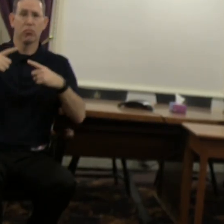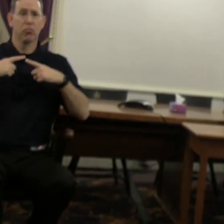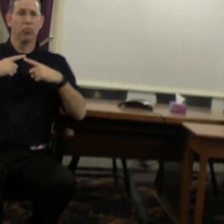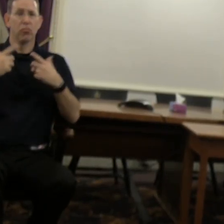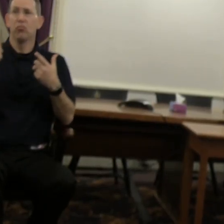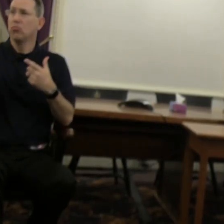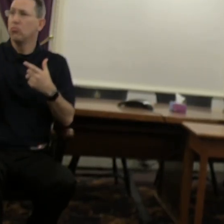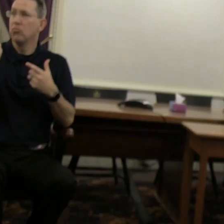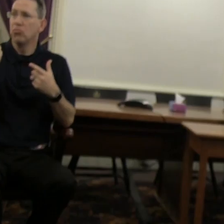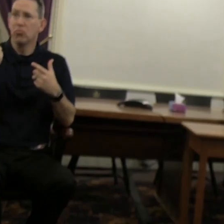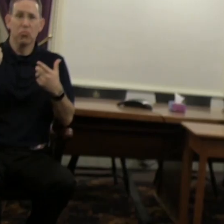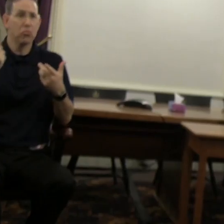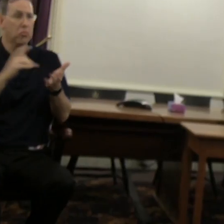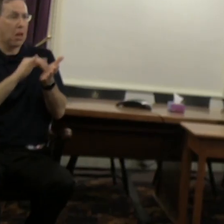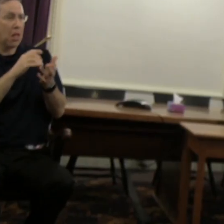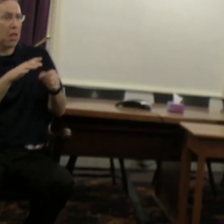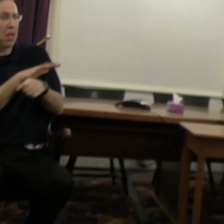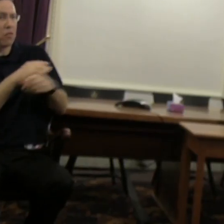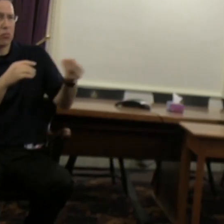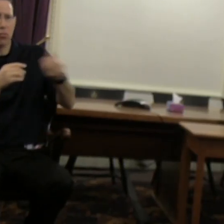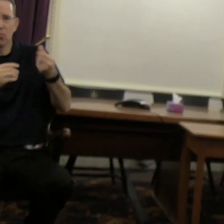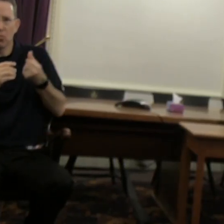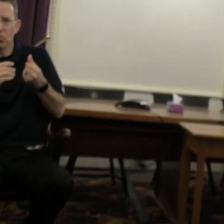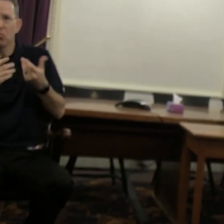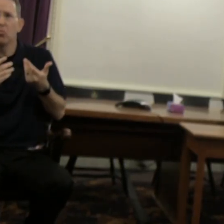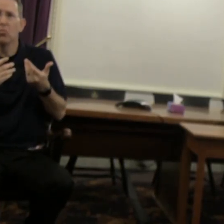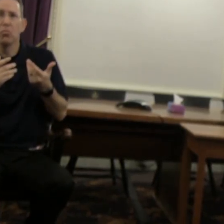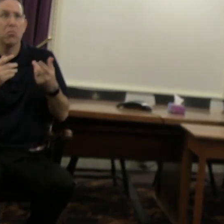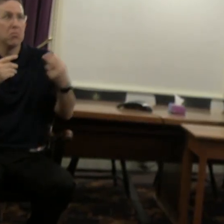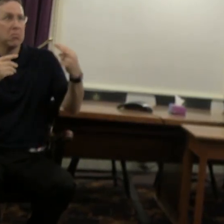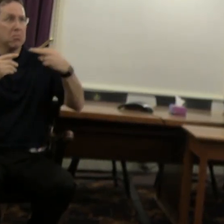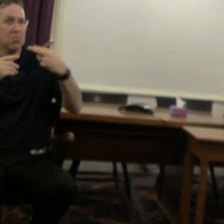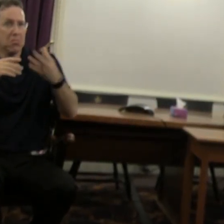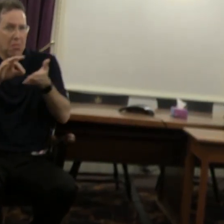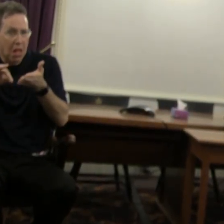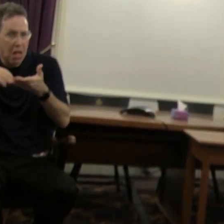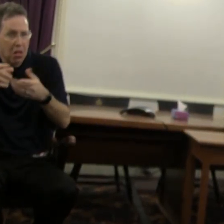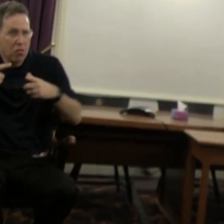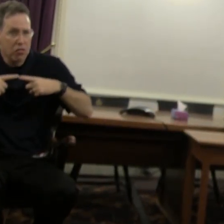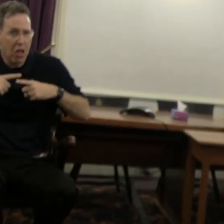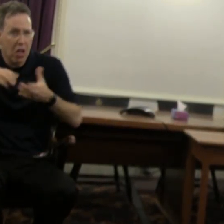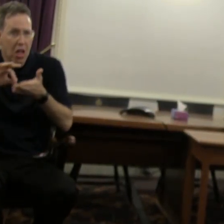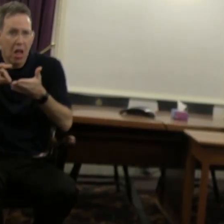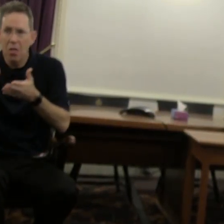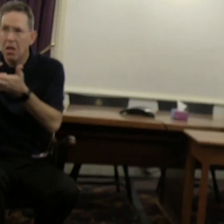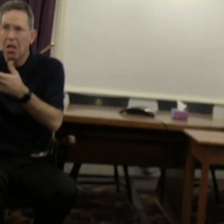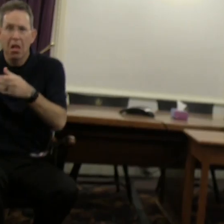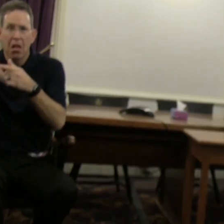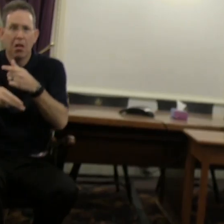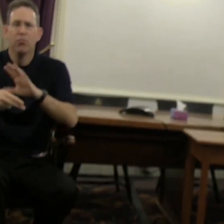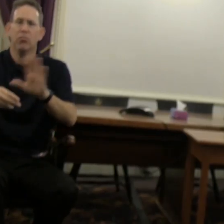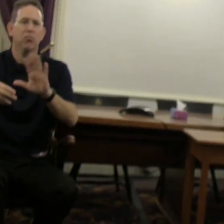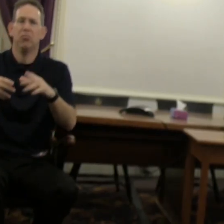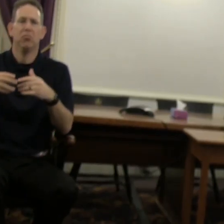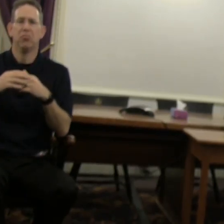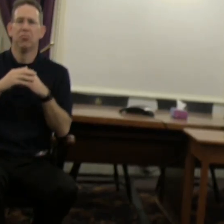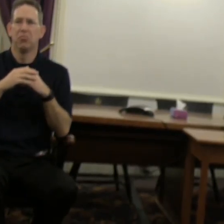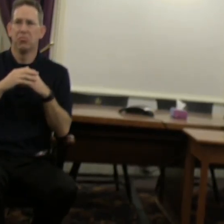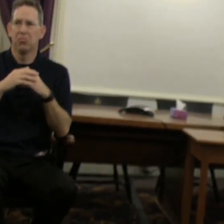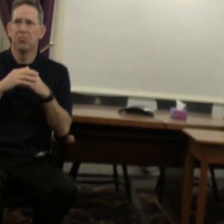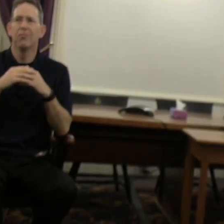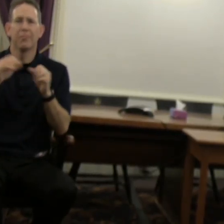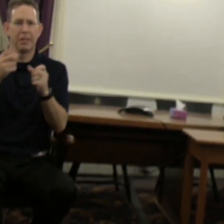be 67 in 2 years, his or her retirement Social Security cash benefit will continue